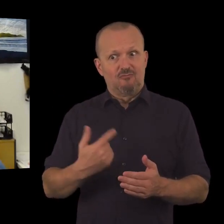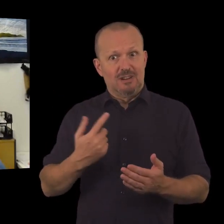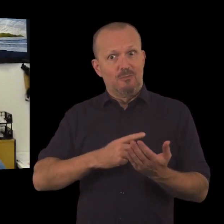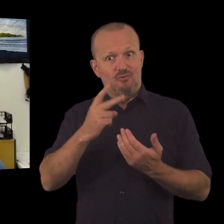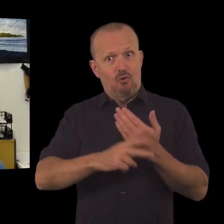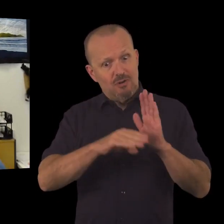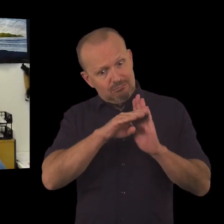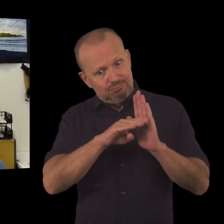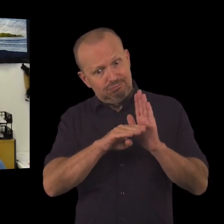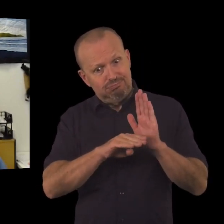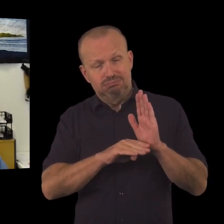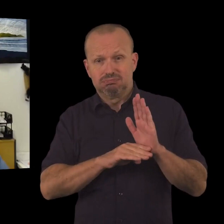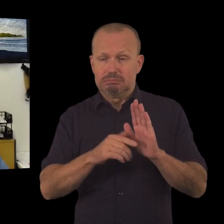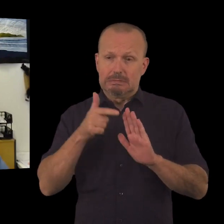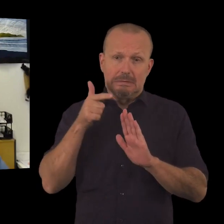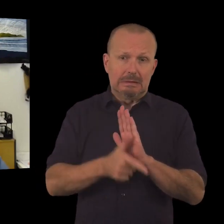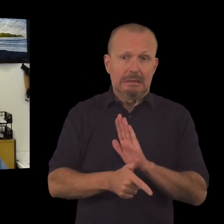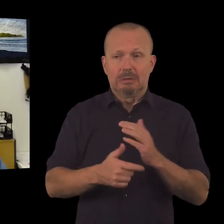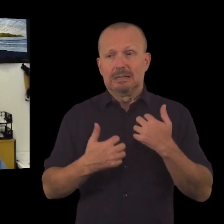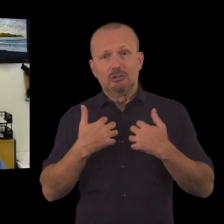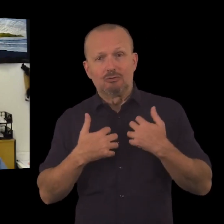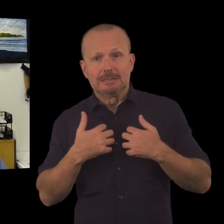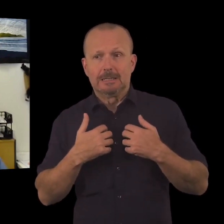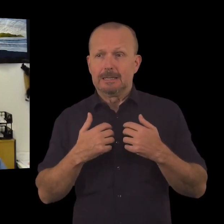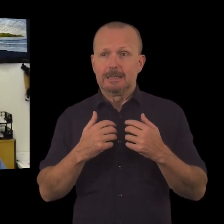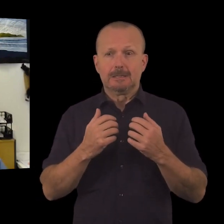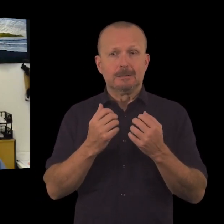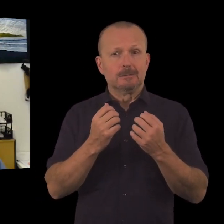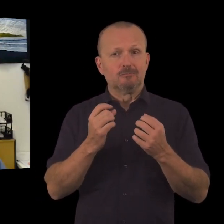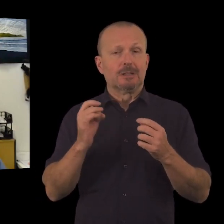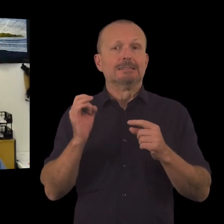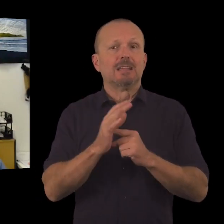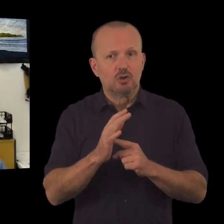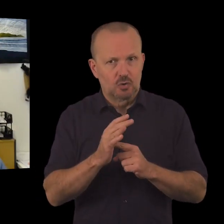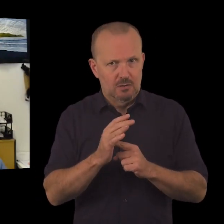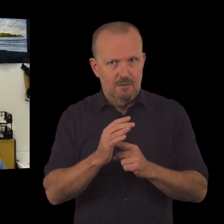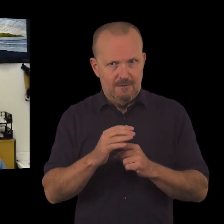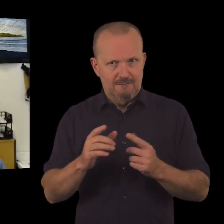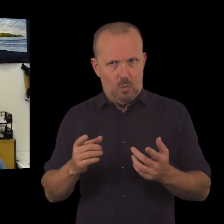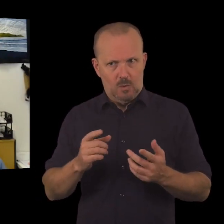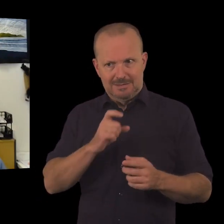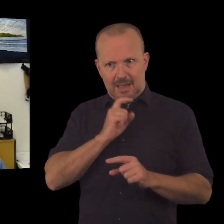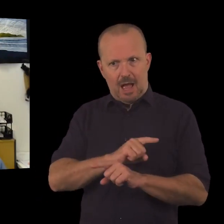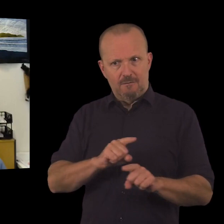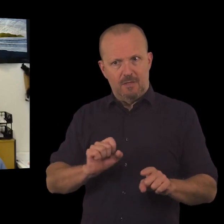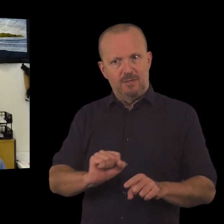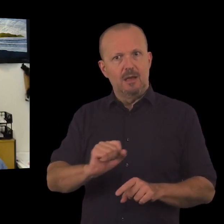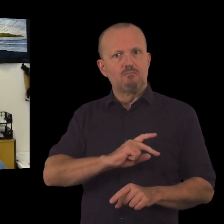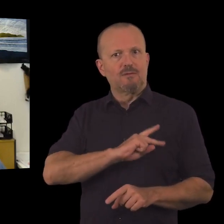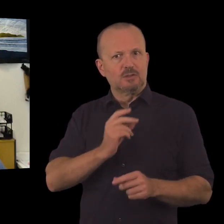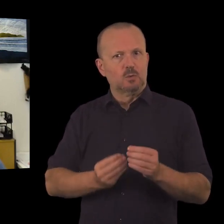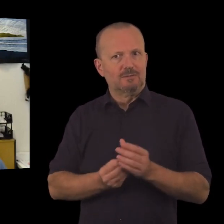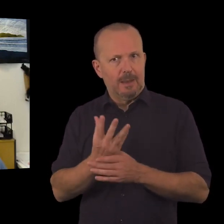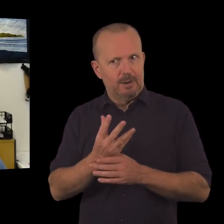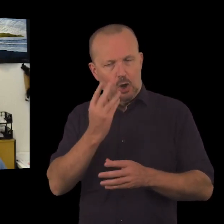and important insights on topics essential to the professional development of staff from the creative spaces sector,